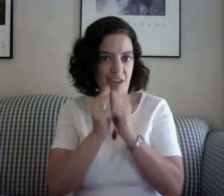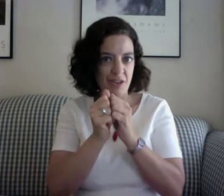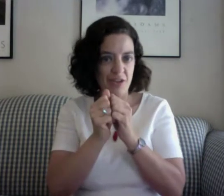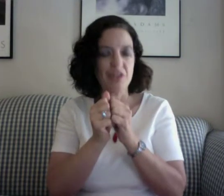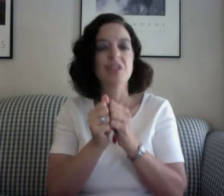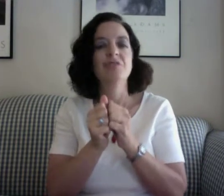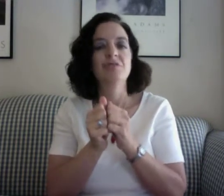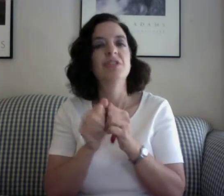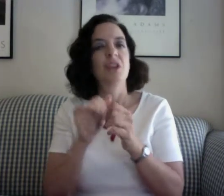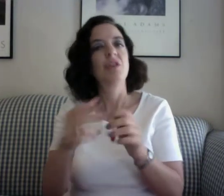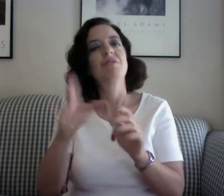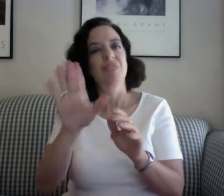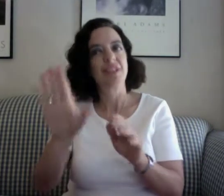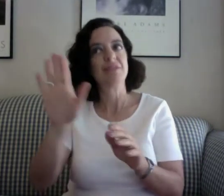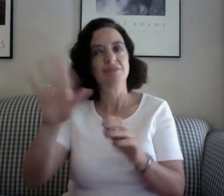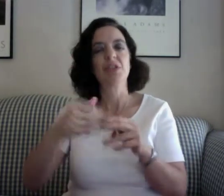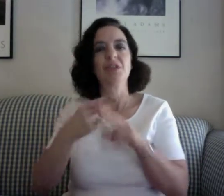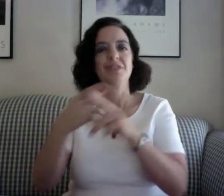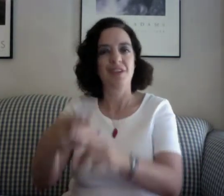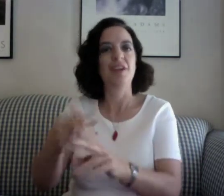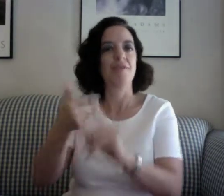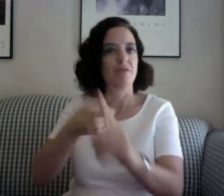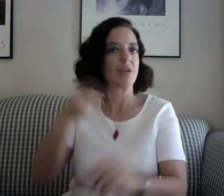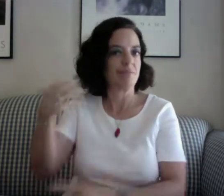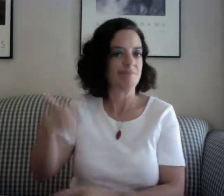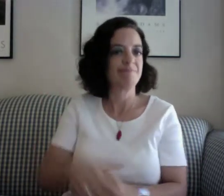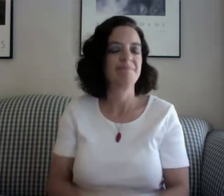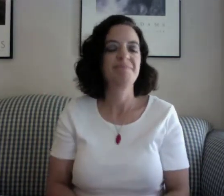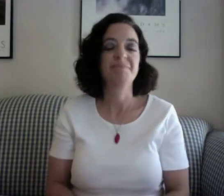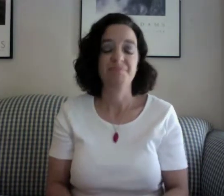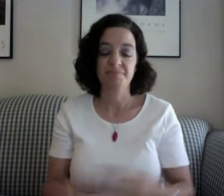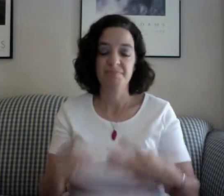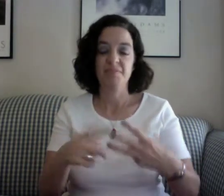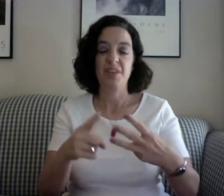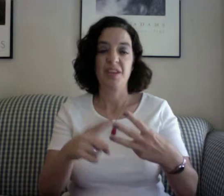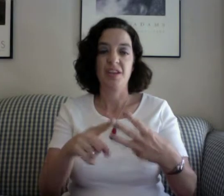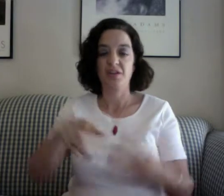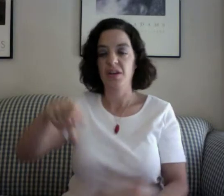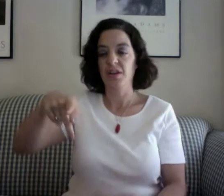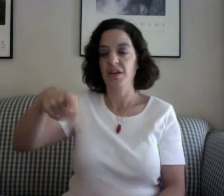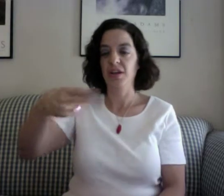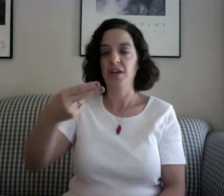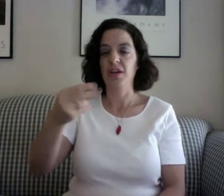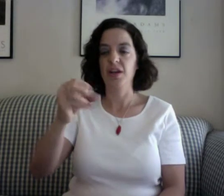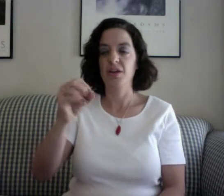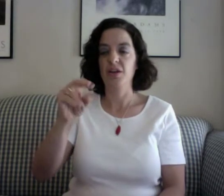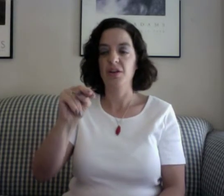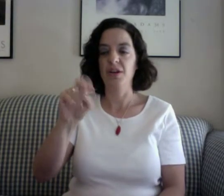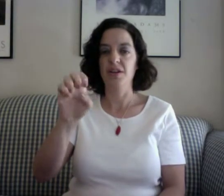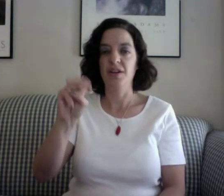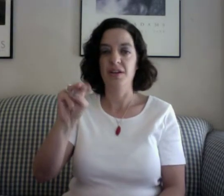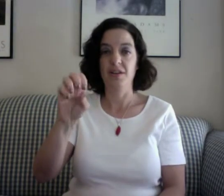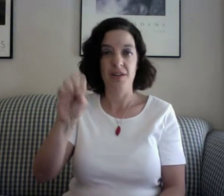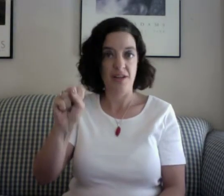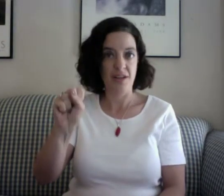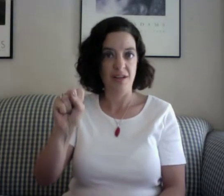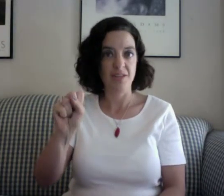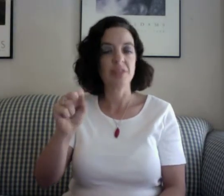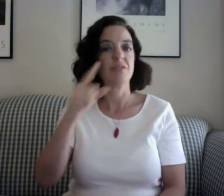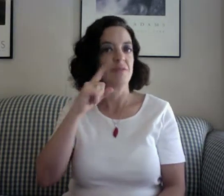characteristics and how they work together. So it's named for him. The next one is called the phonemes of